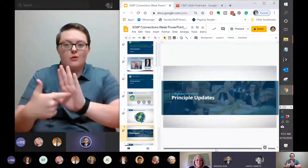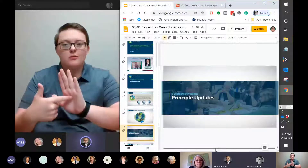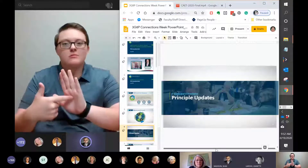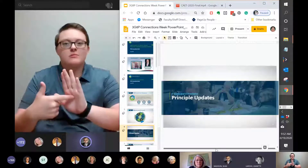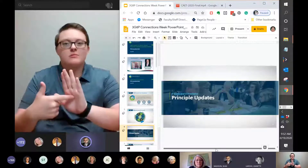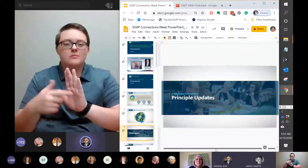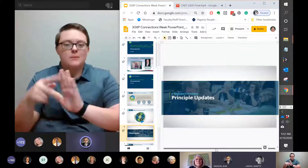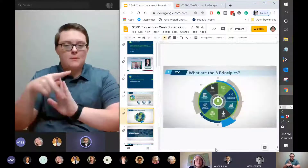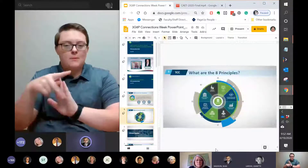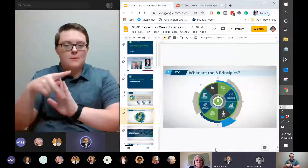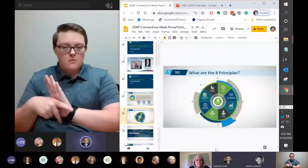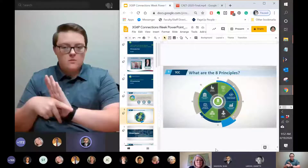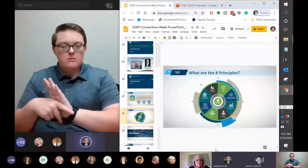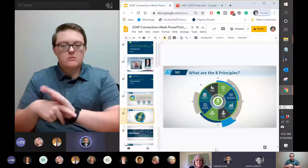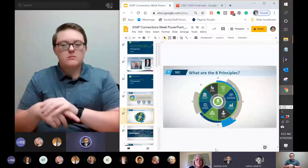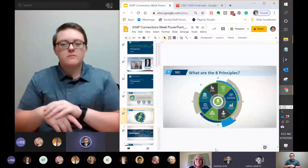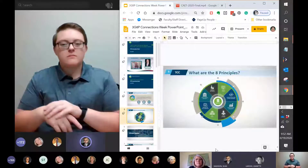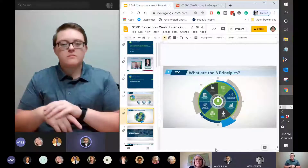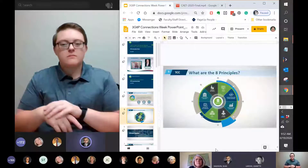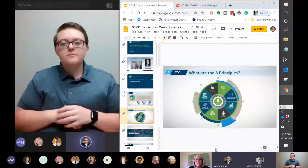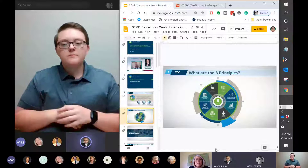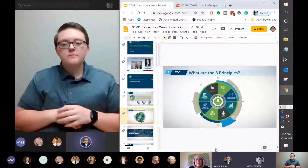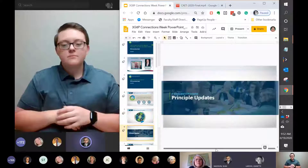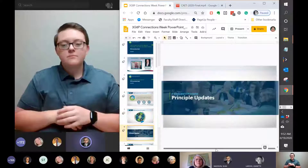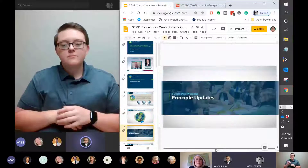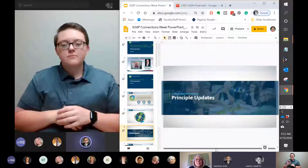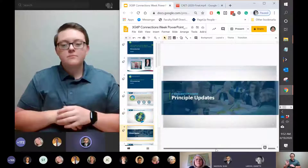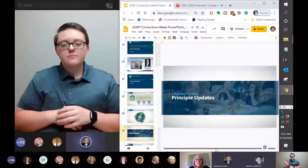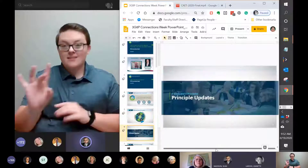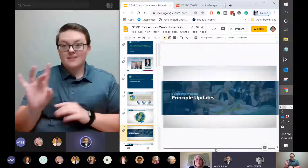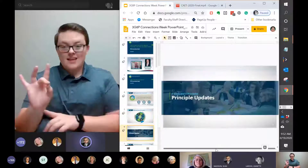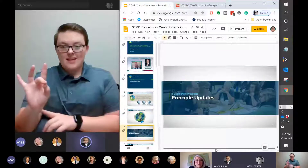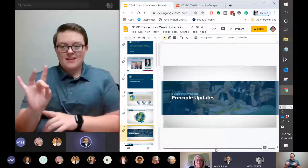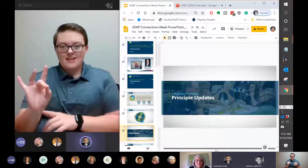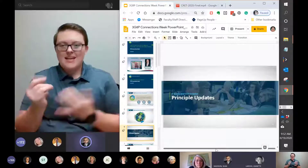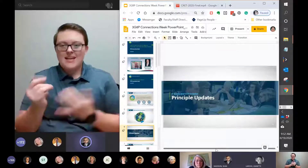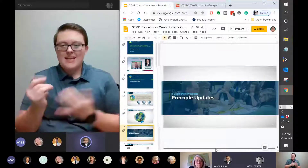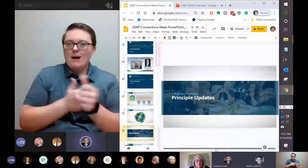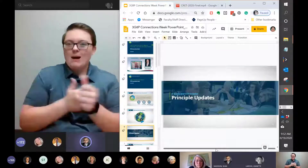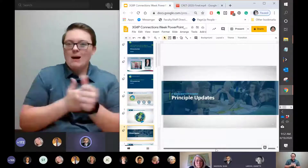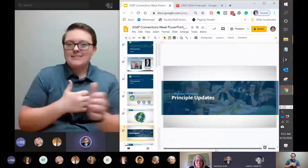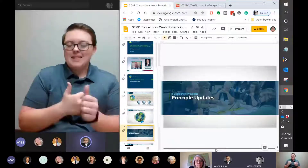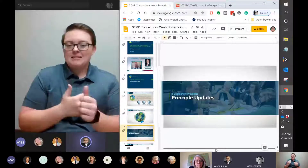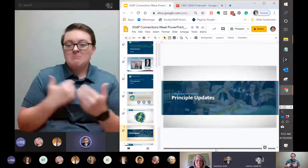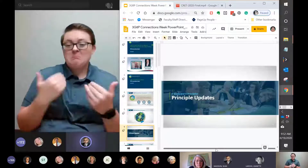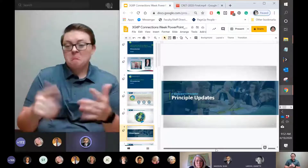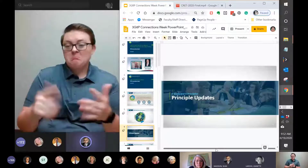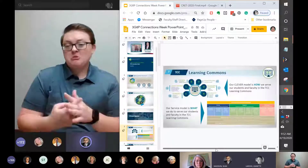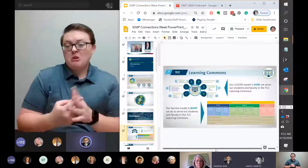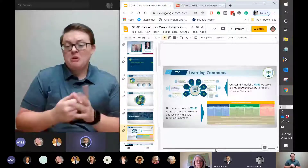at the core, there's the 8, and here's the update. Let's get started.